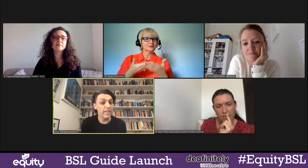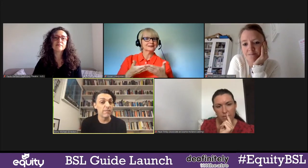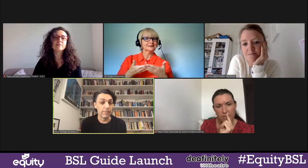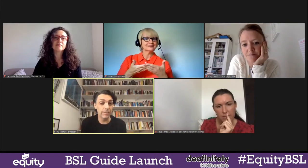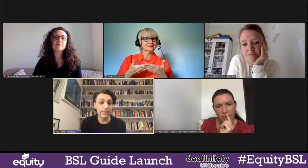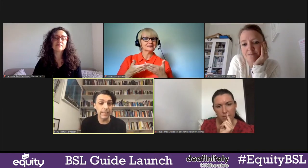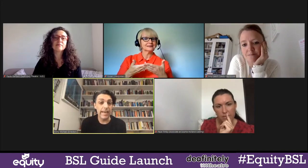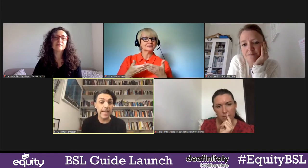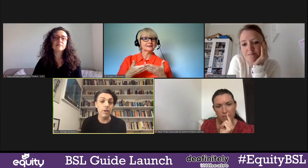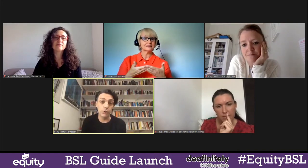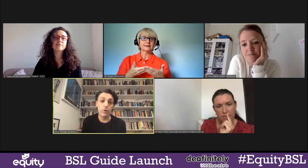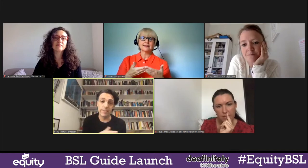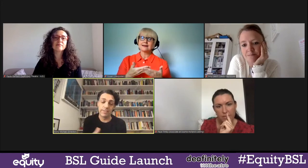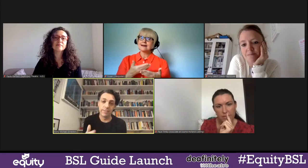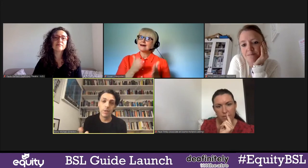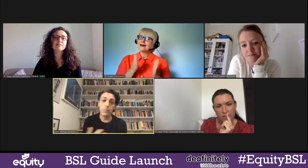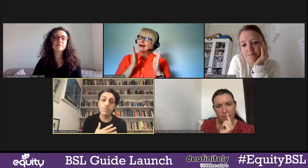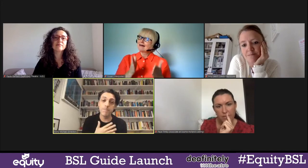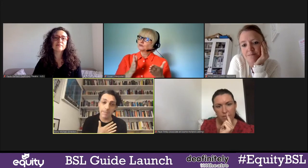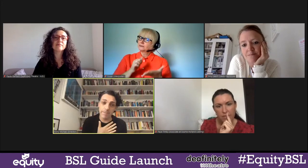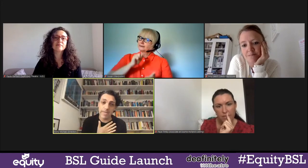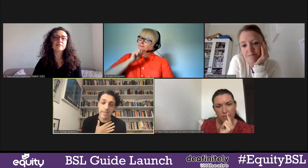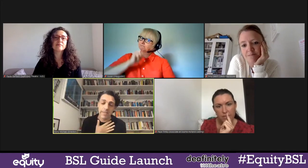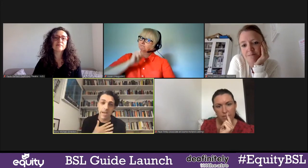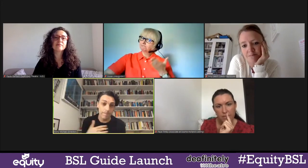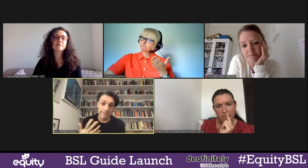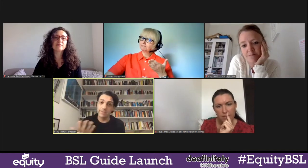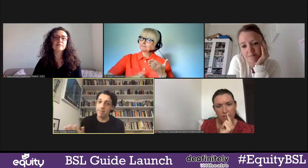vigorous in our choices, which made me a better director.